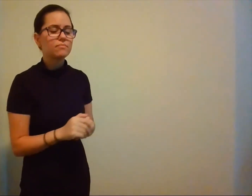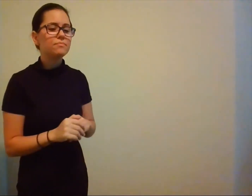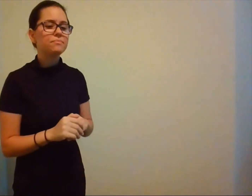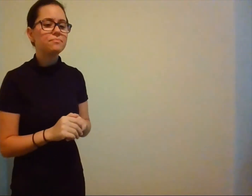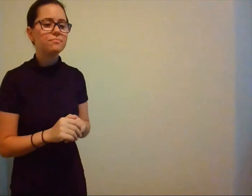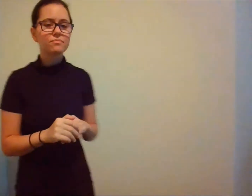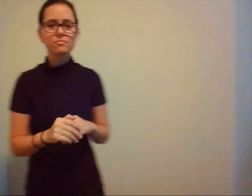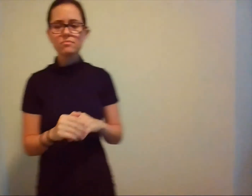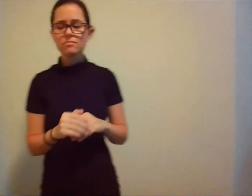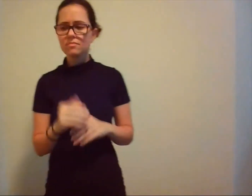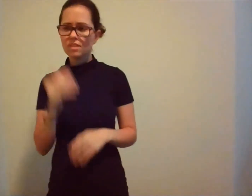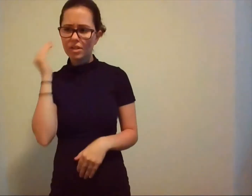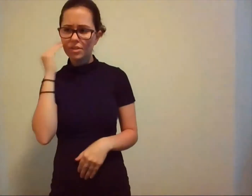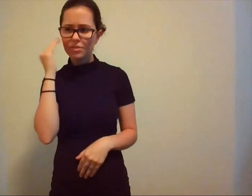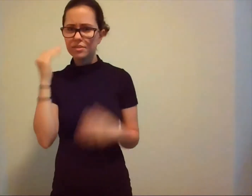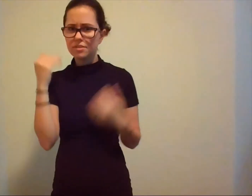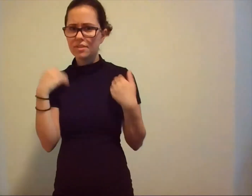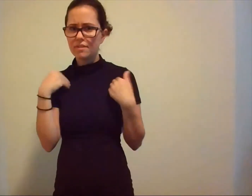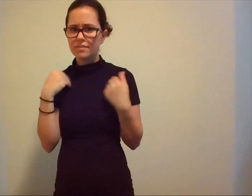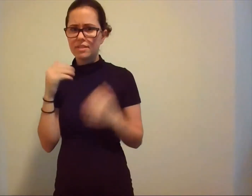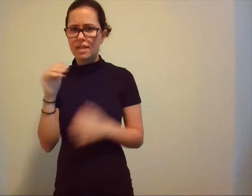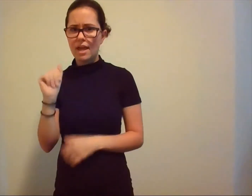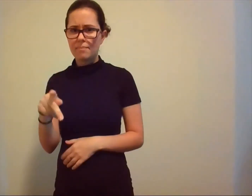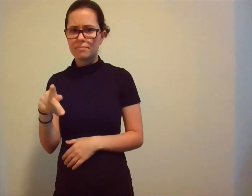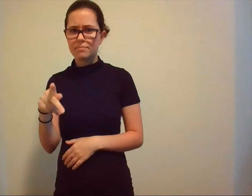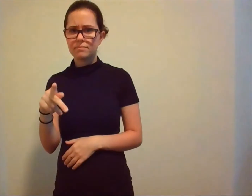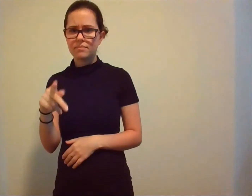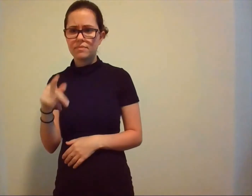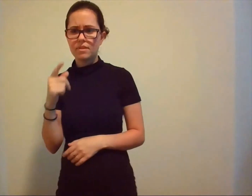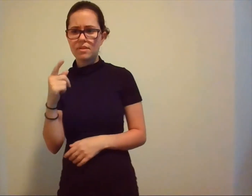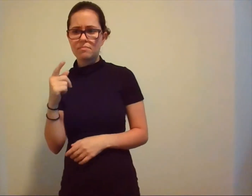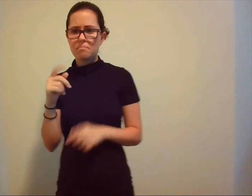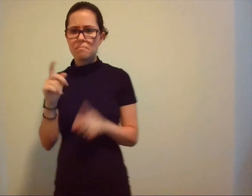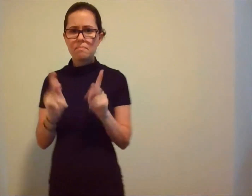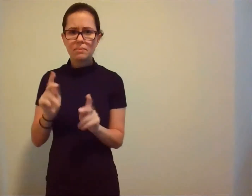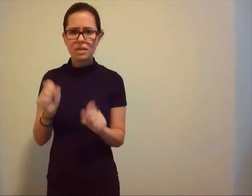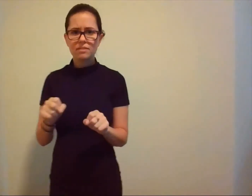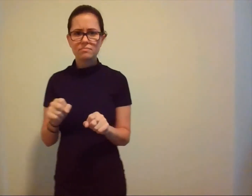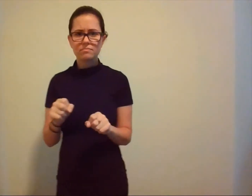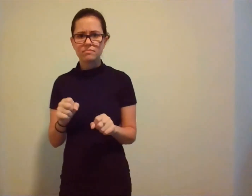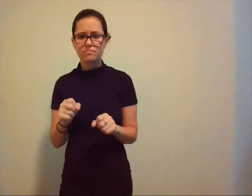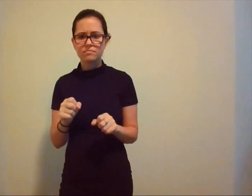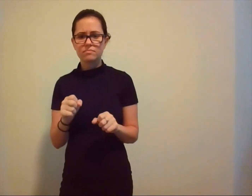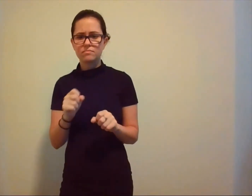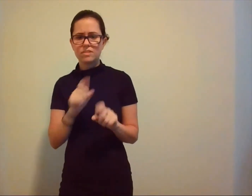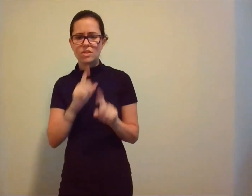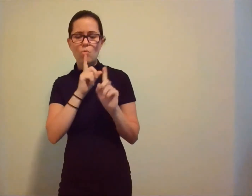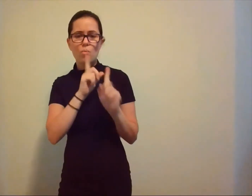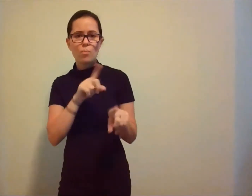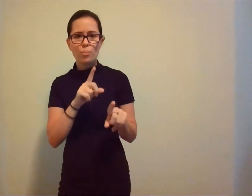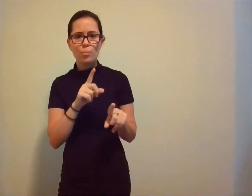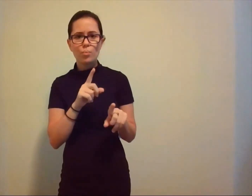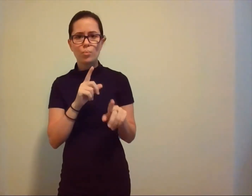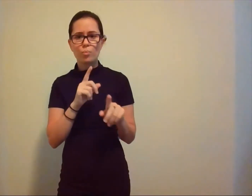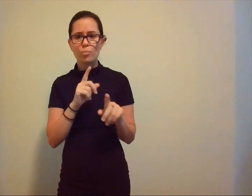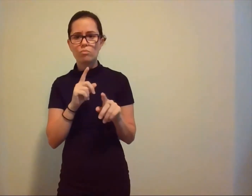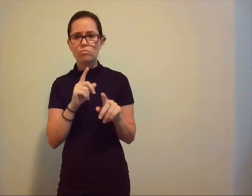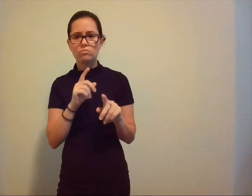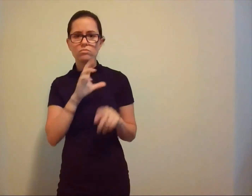upset with the homeowners who were keeping everybody out from the public beaches made to show you all the access points to all these beaches, because they're like,